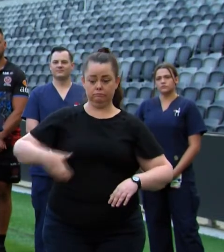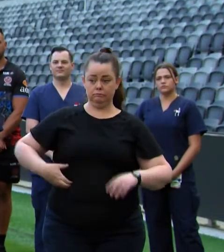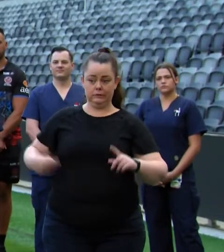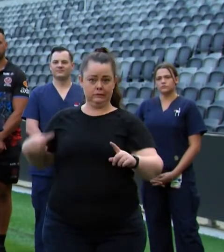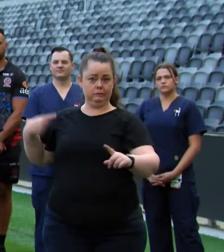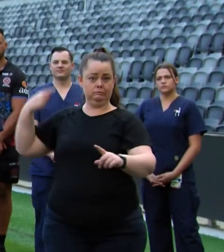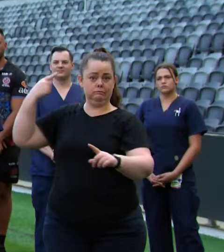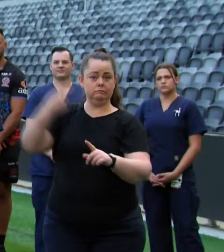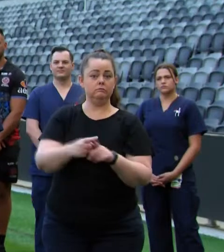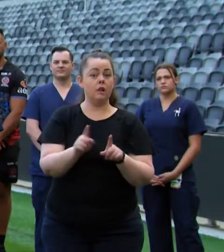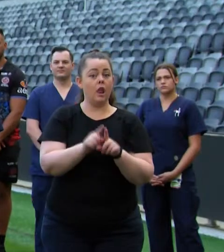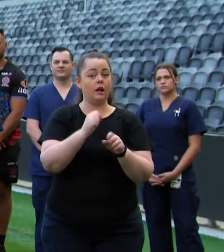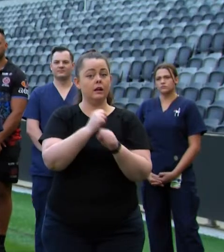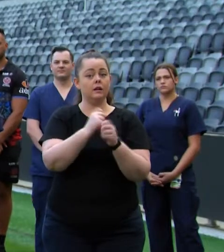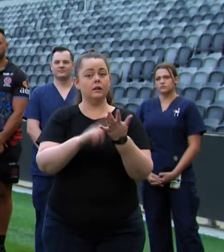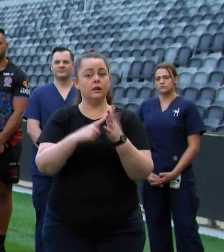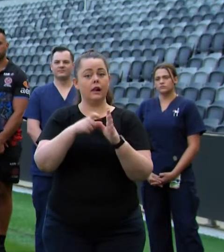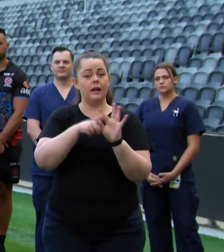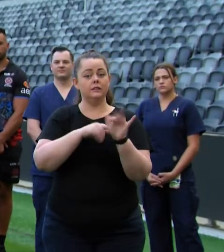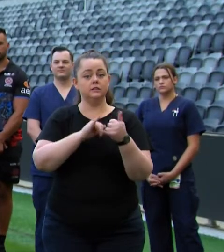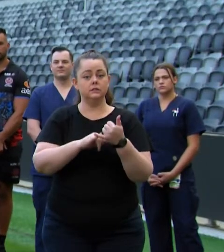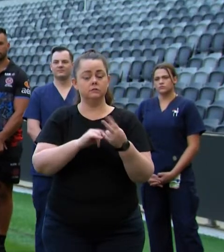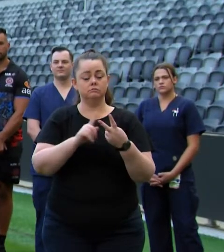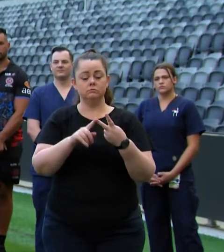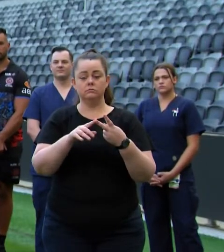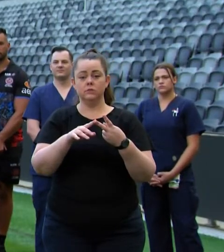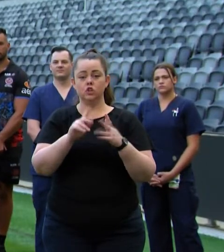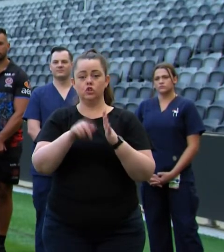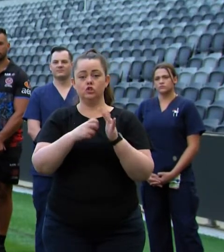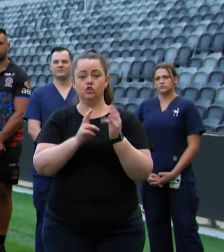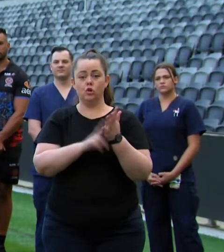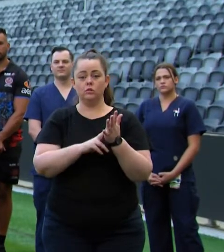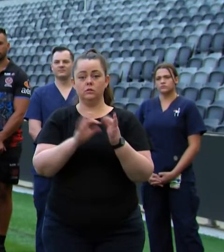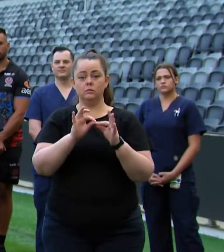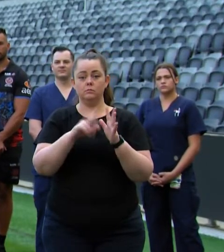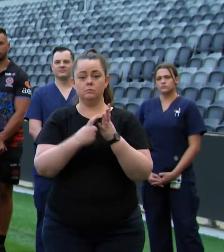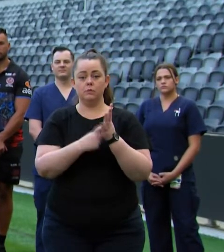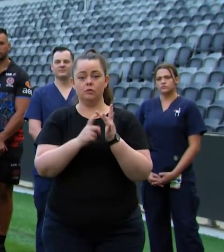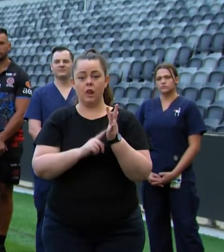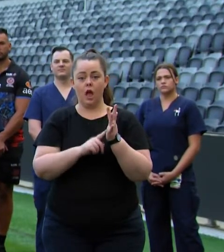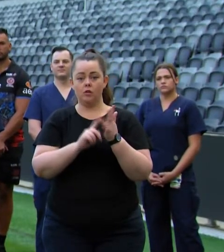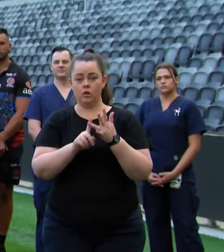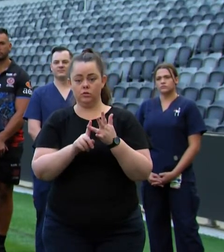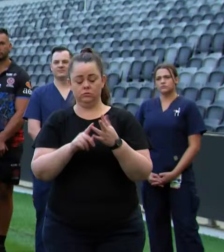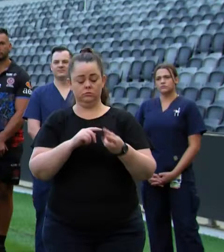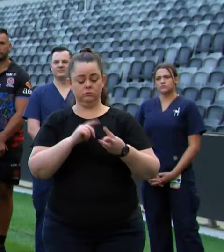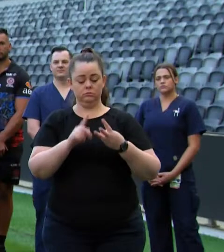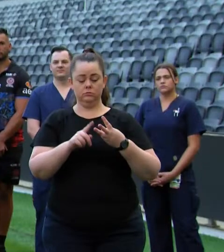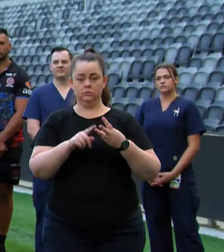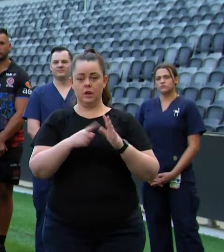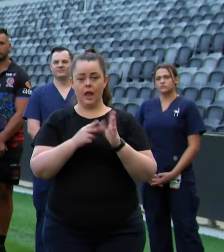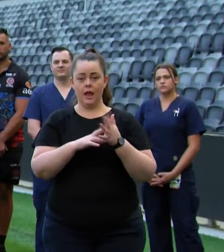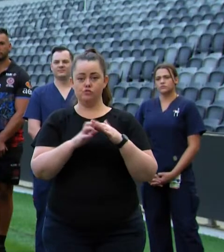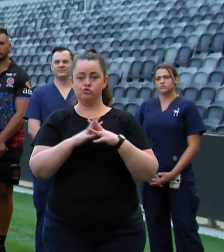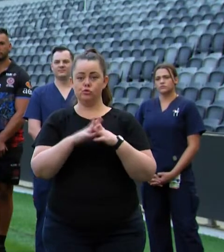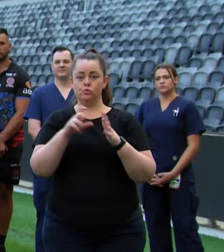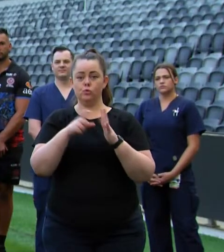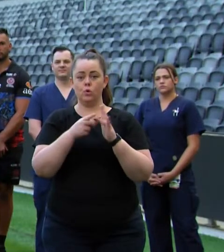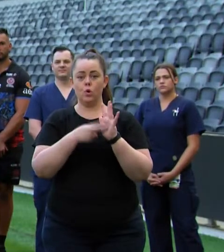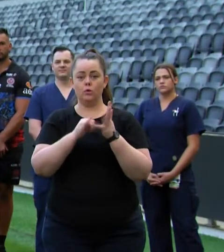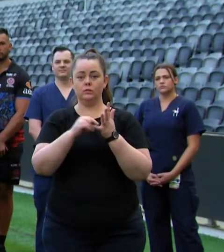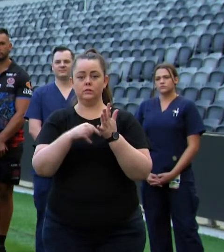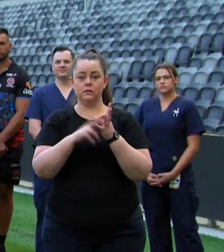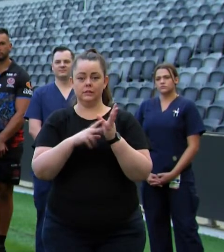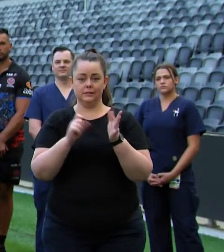Berejiklian, former Deputy Premier John Barilaro, and the former Transport Minister Andrew Constance. They've served their communities incredibly well for a